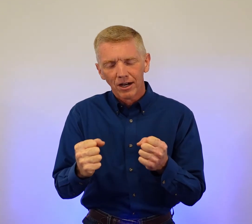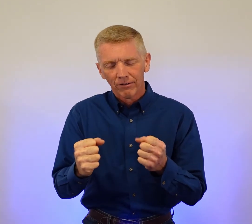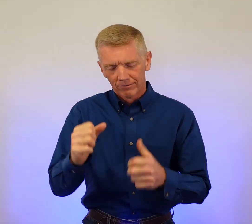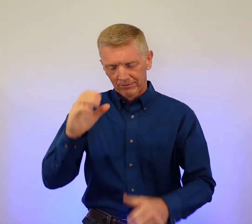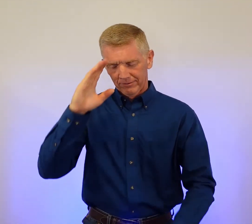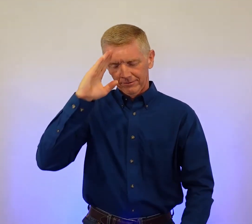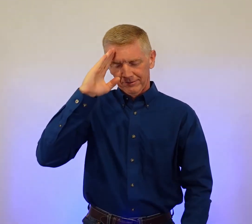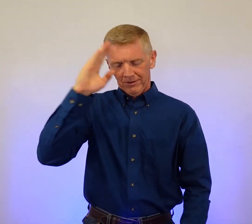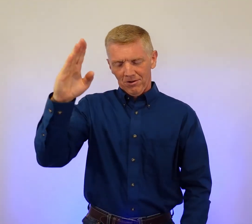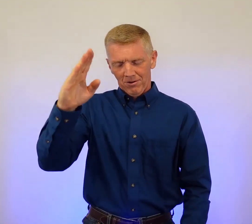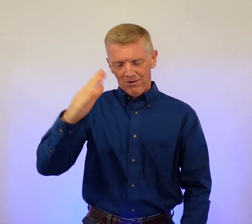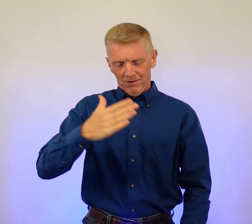yourself.